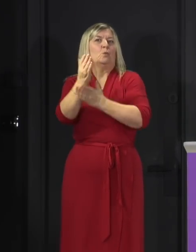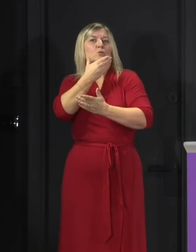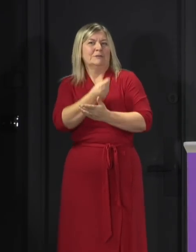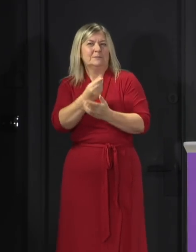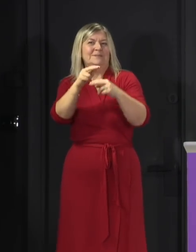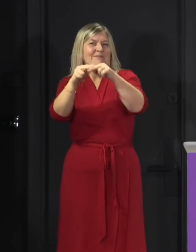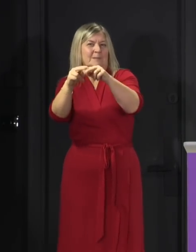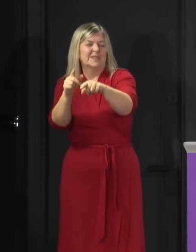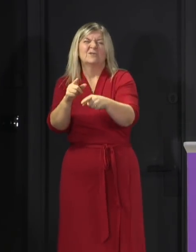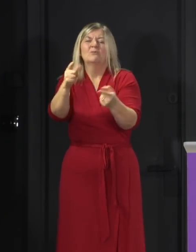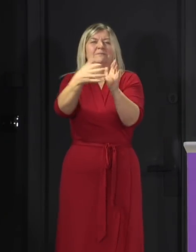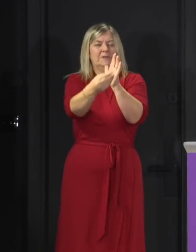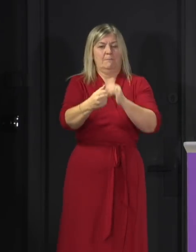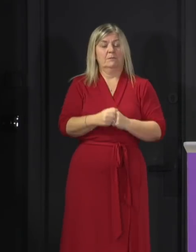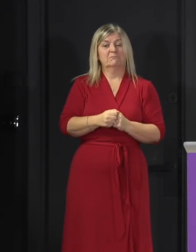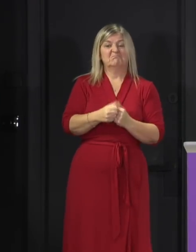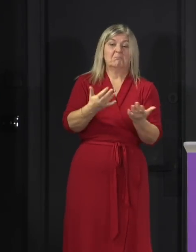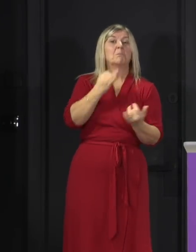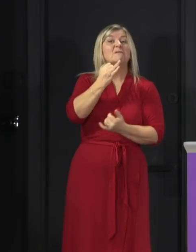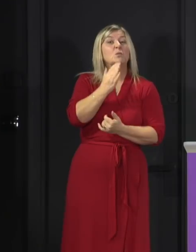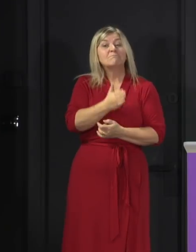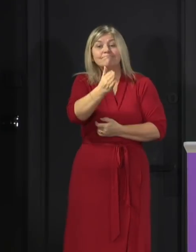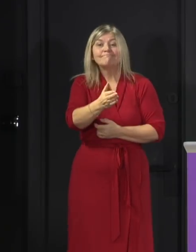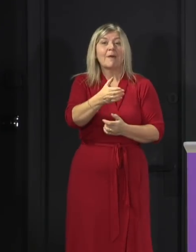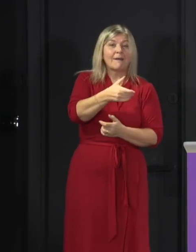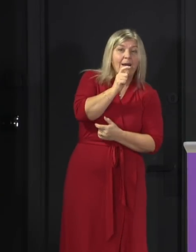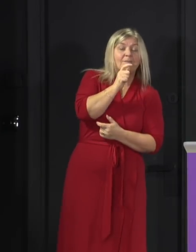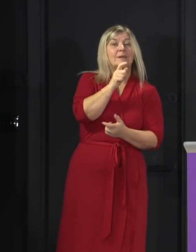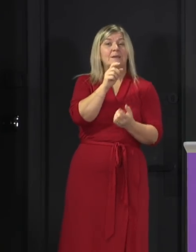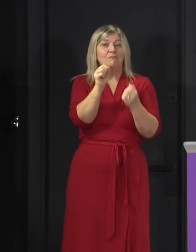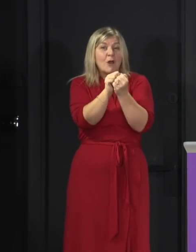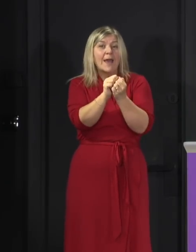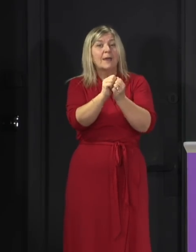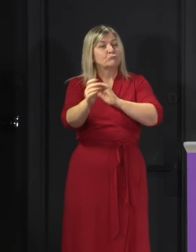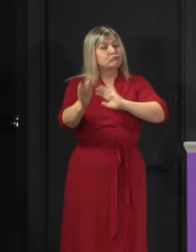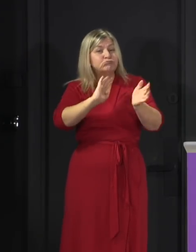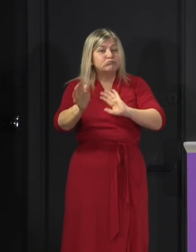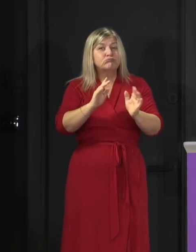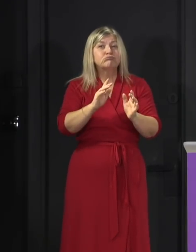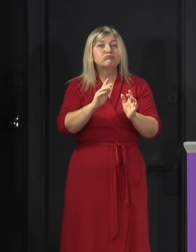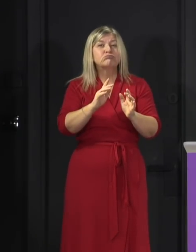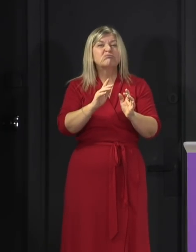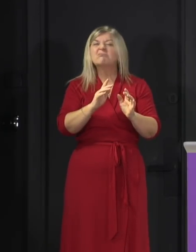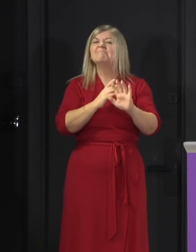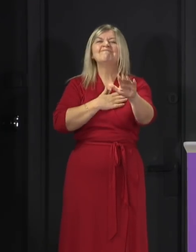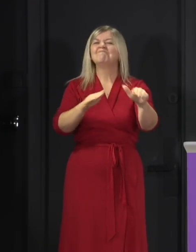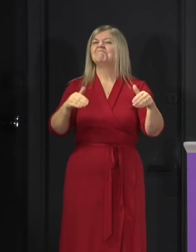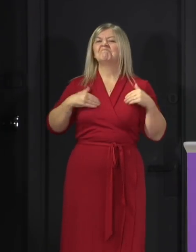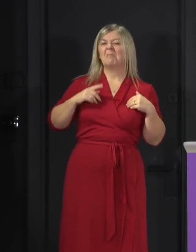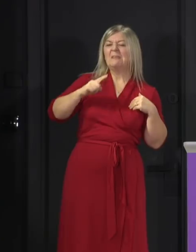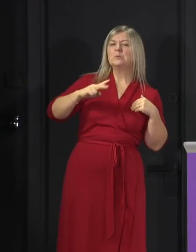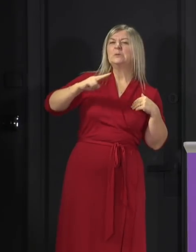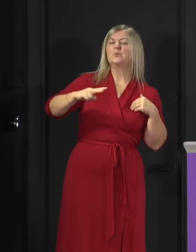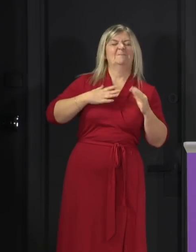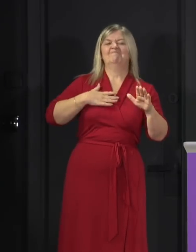for example, if you usually have a weekly catch-up with a friend in a cafe, perhaps decide not to have that catch-up this week or next